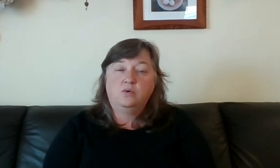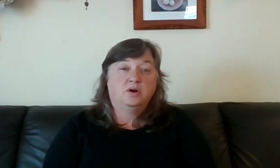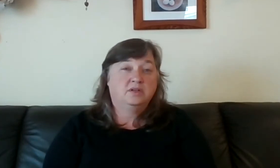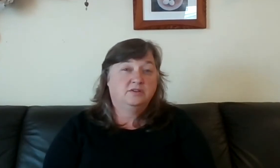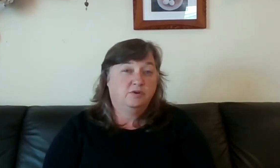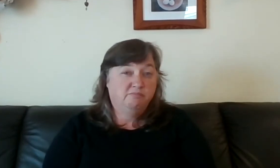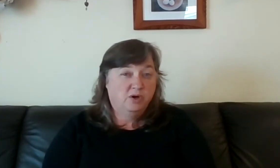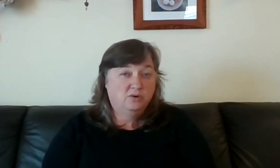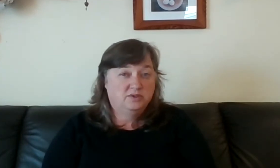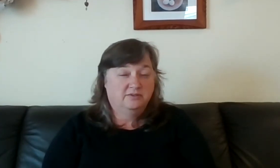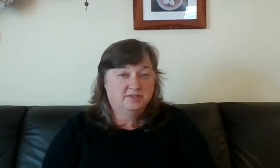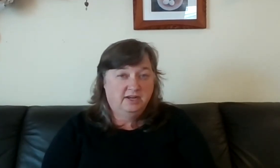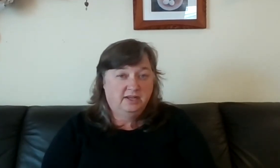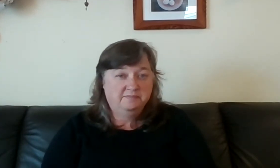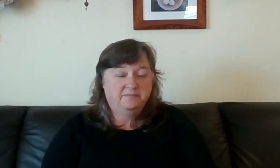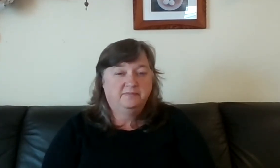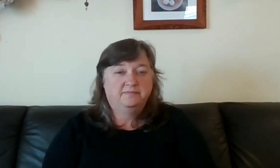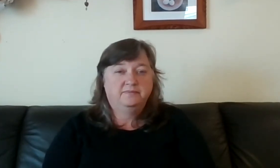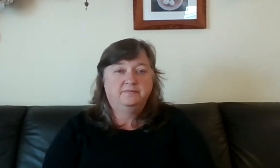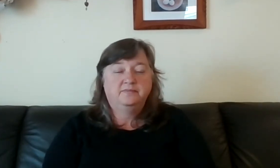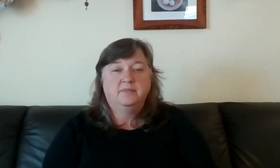or different modes of signing.